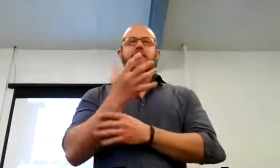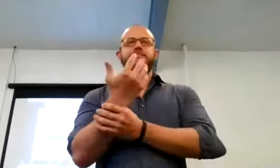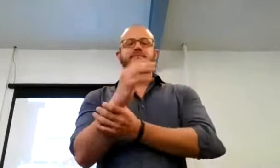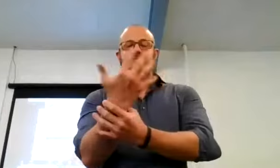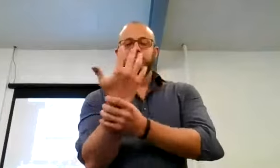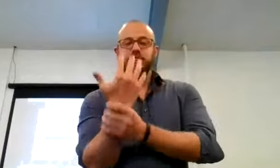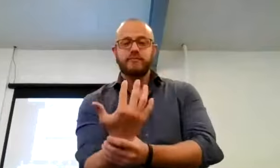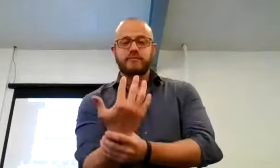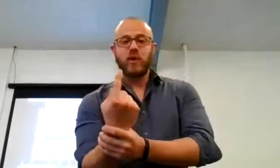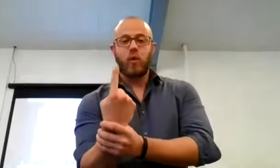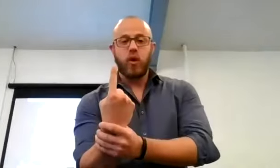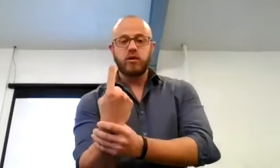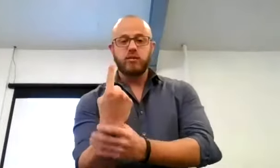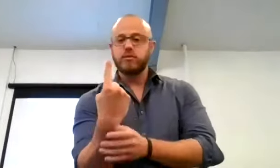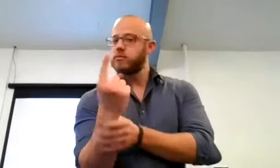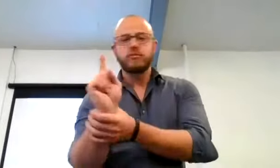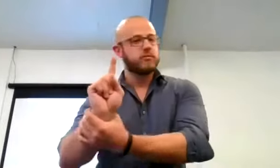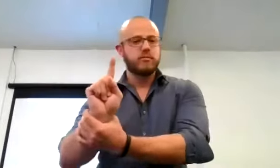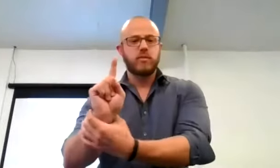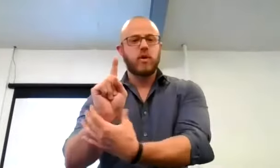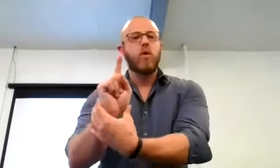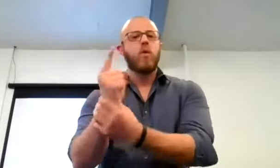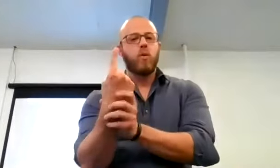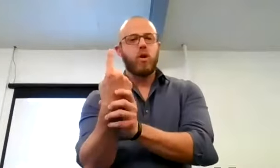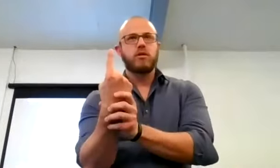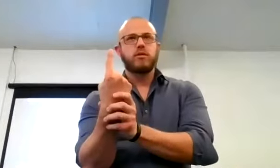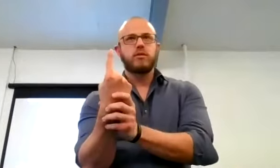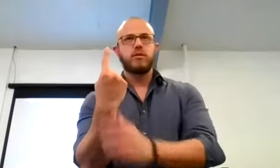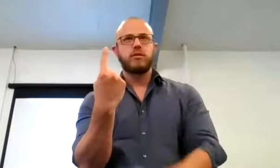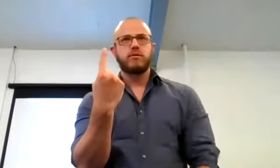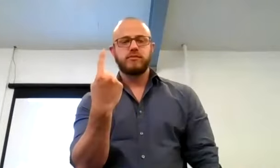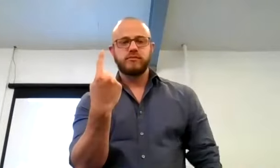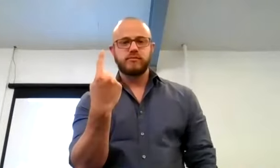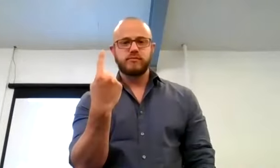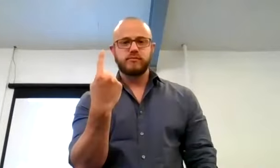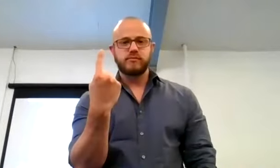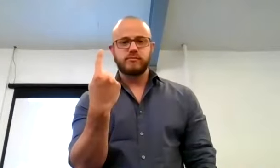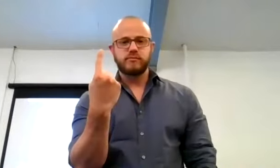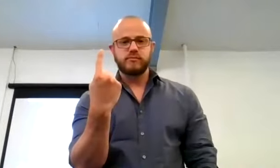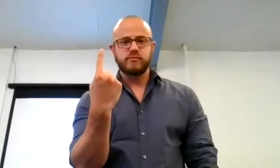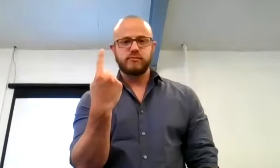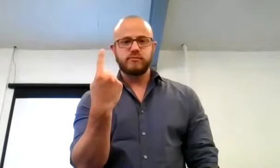okay? So you ready? So you have your hand, make sure your palm is facing towards you. Yes, so it's 1,